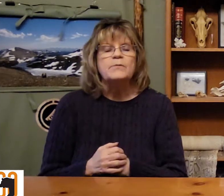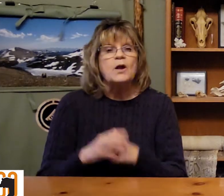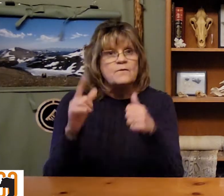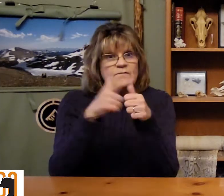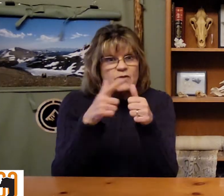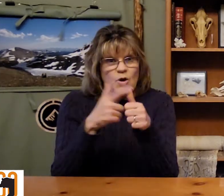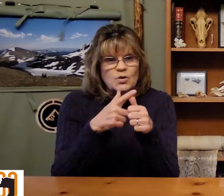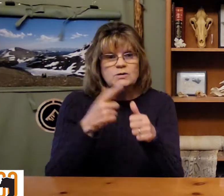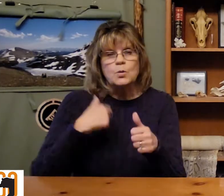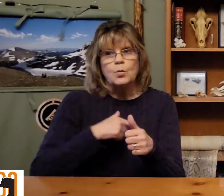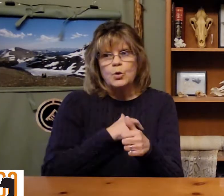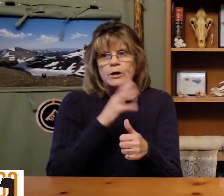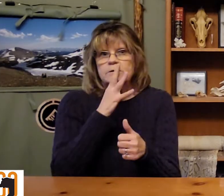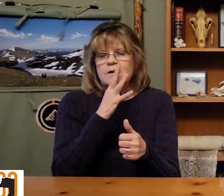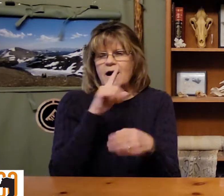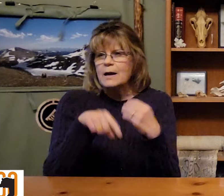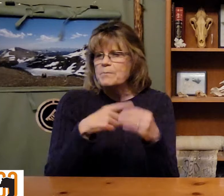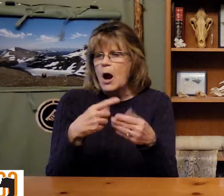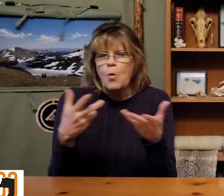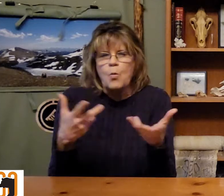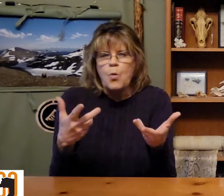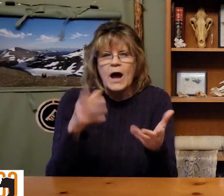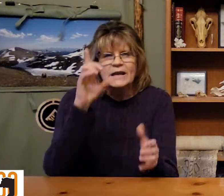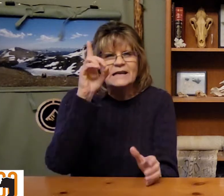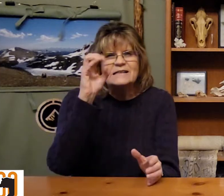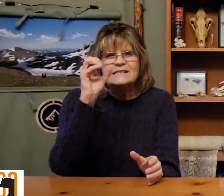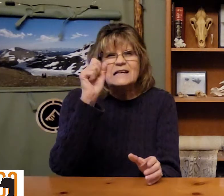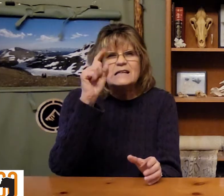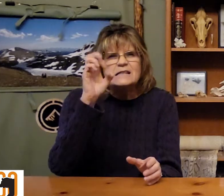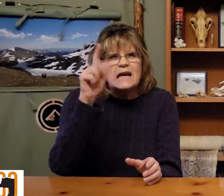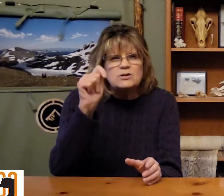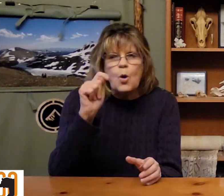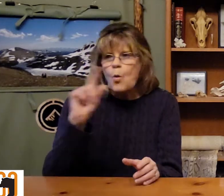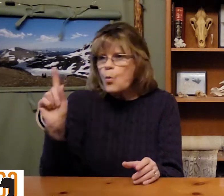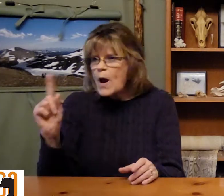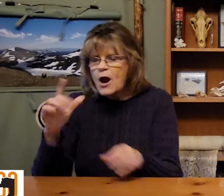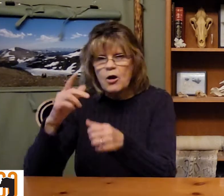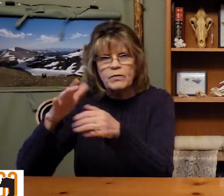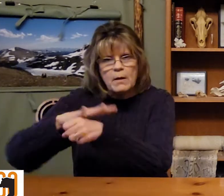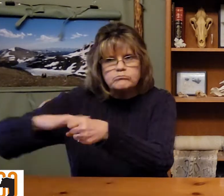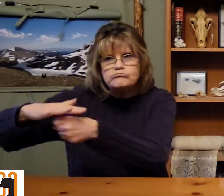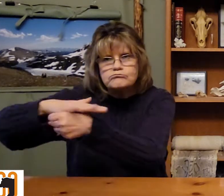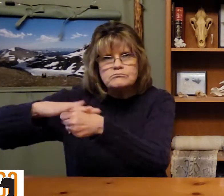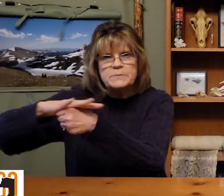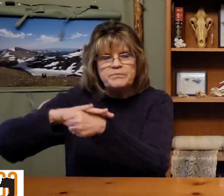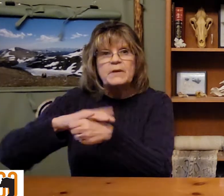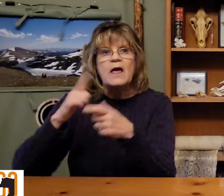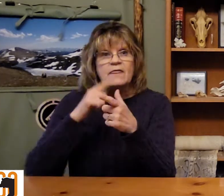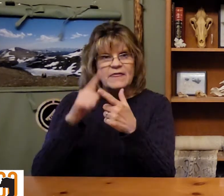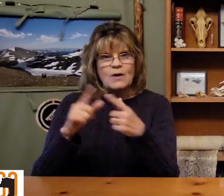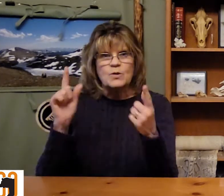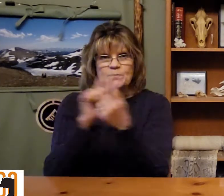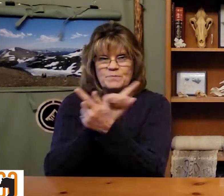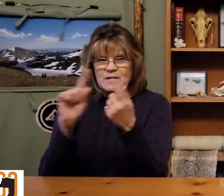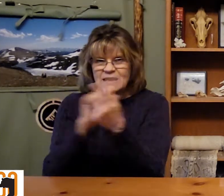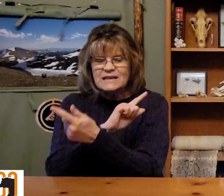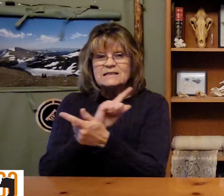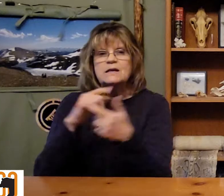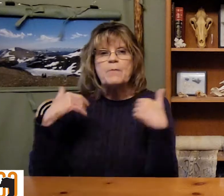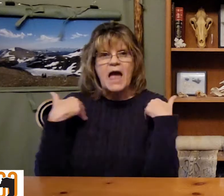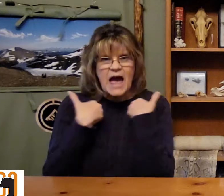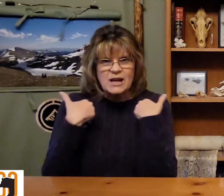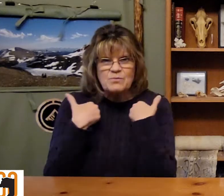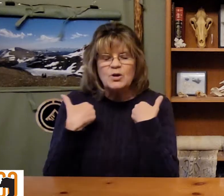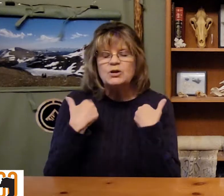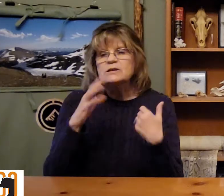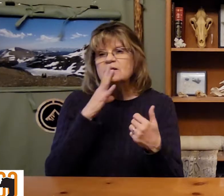First, we're going to talk about what a desert is and where they are, and then we are going to meet some amazing animal ambassadors